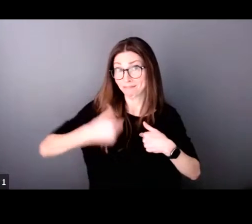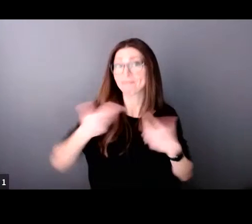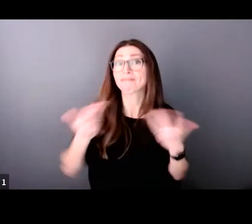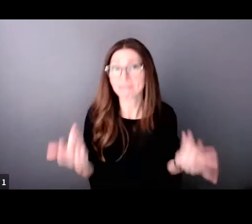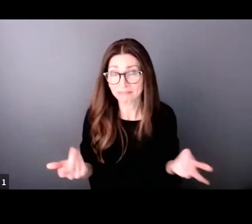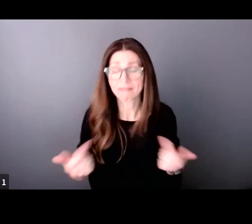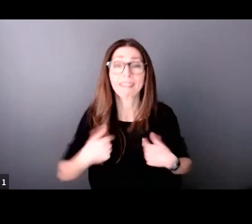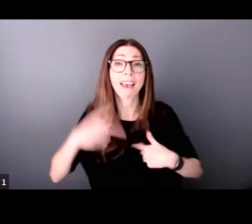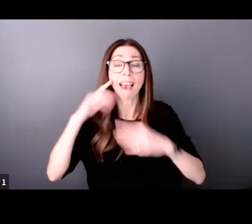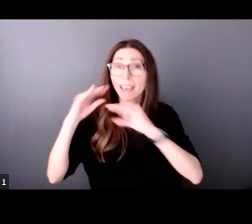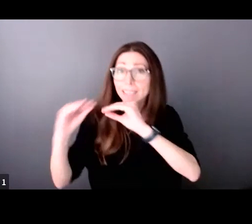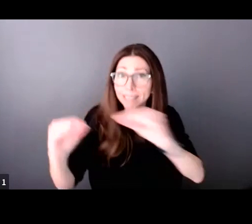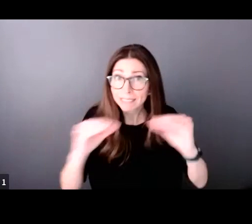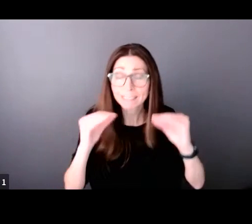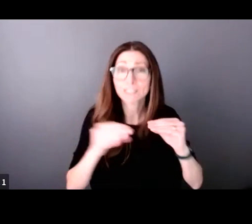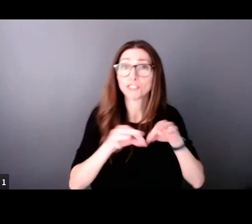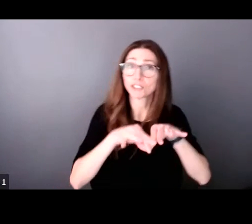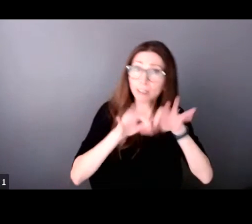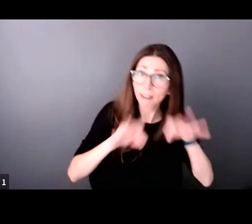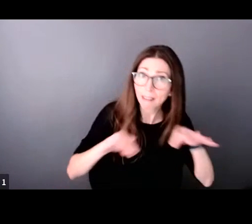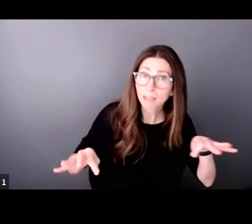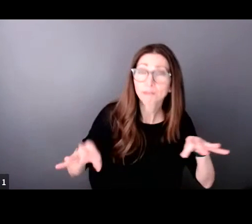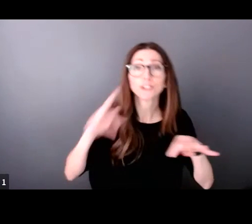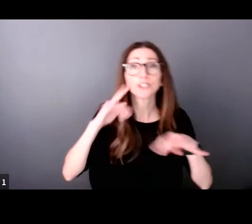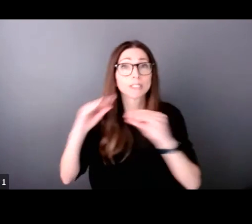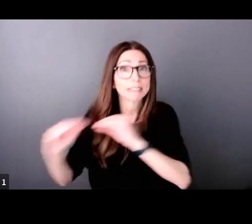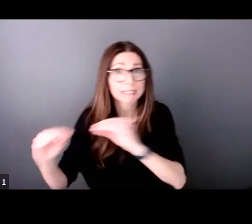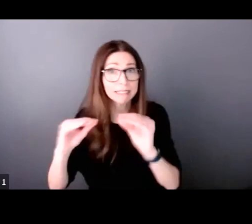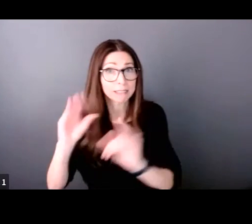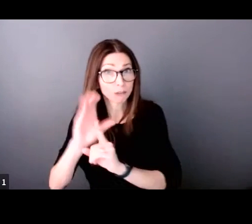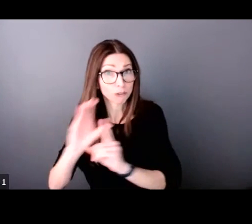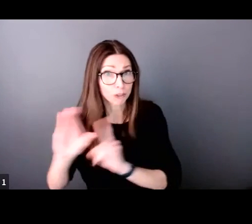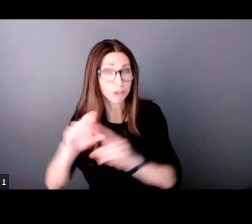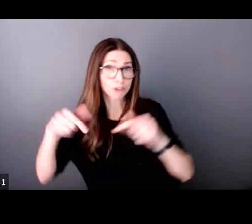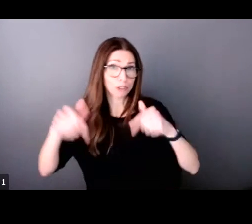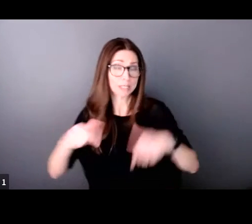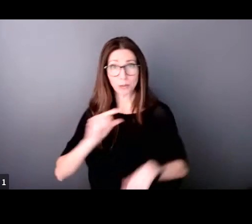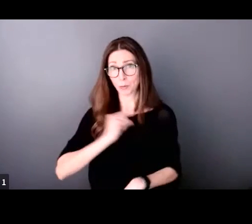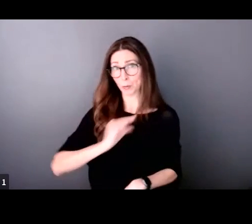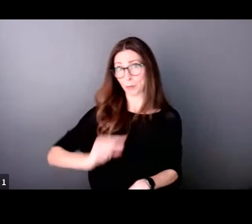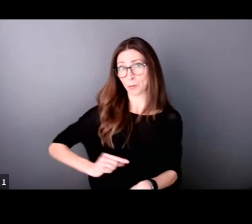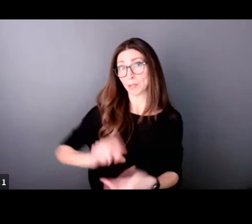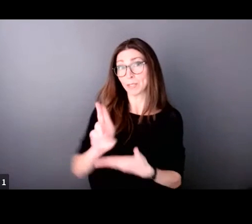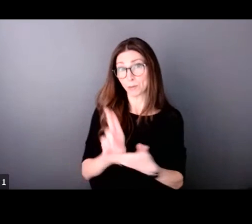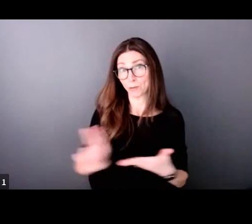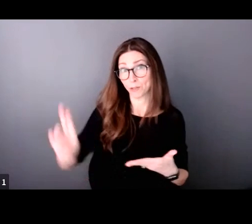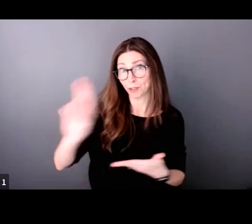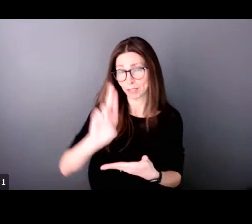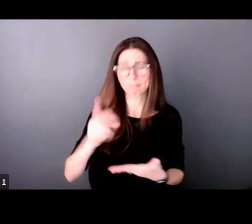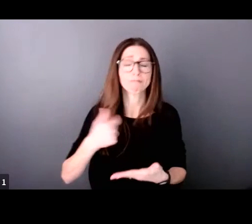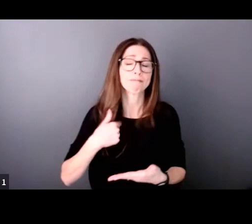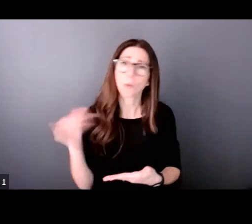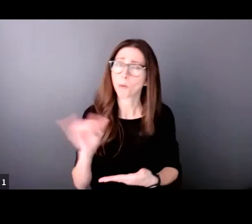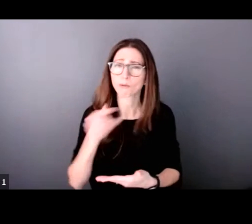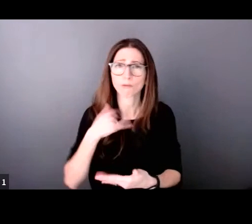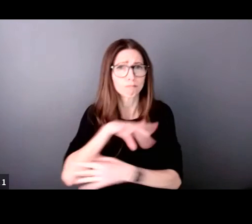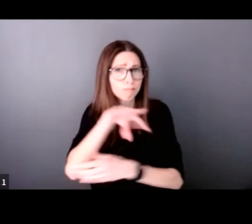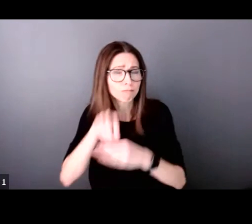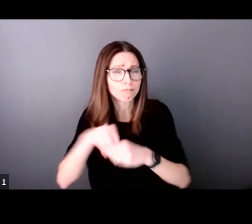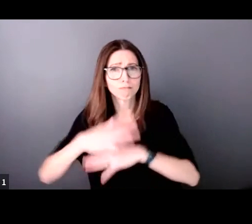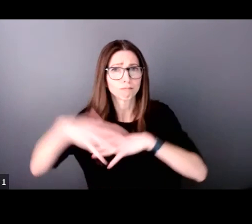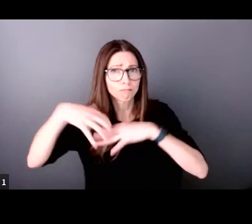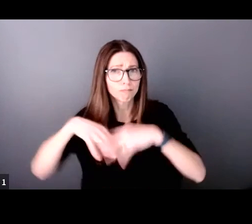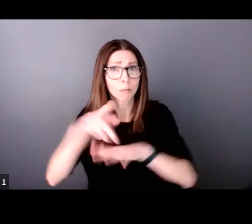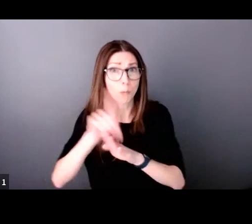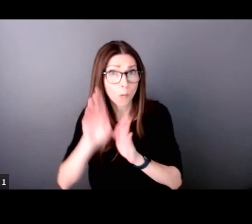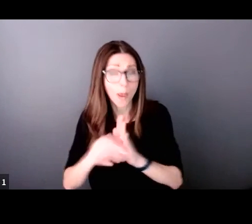our language and culture here at Queen's, and I'm Assistant Department Head in Languages, Literatures, and Cultures, where I help with the Indigenous Studies program. I'm also a